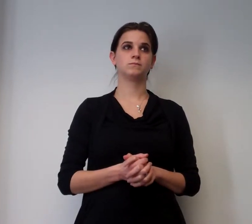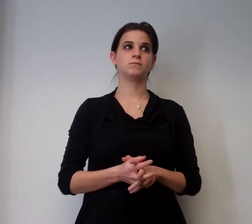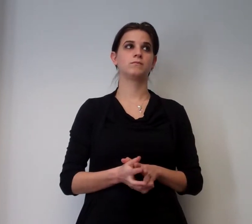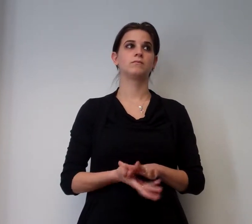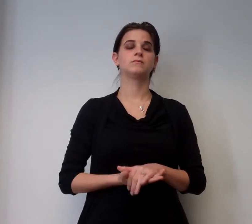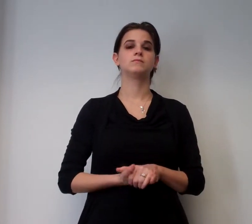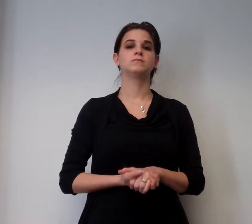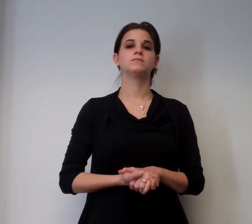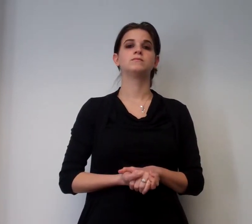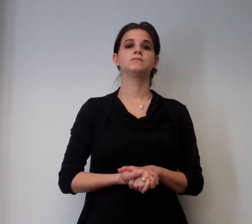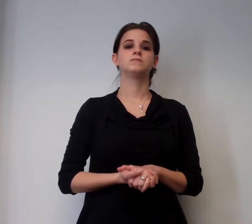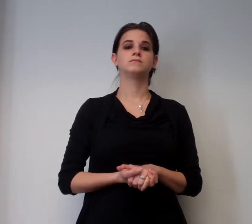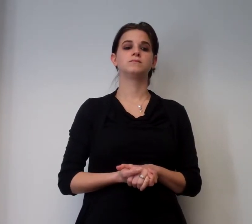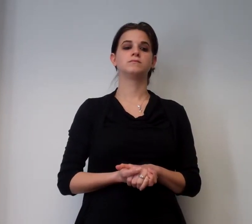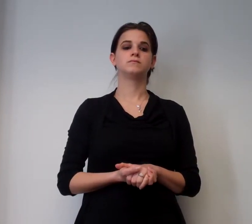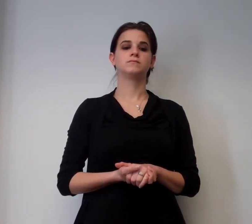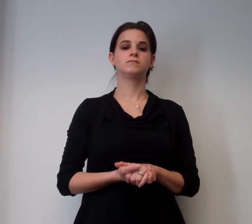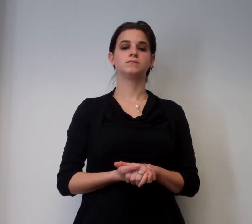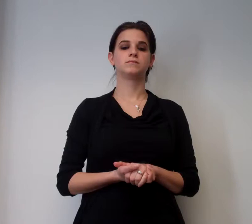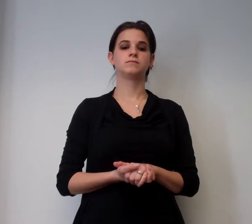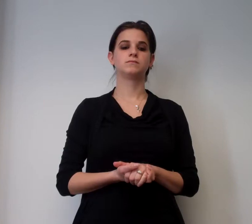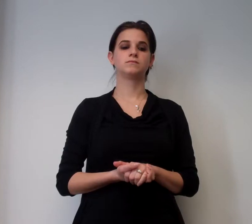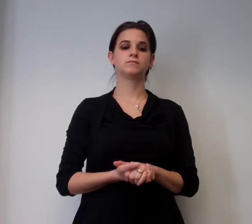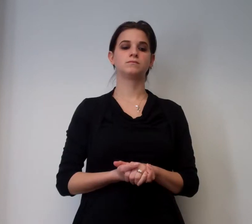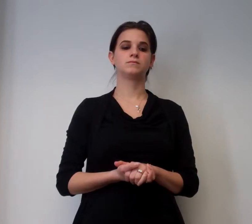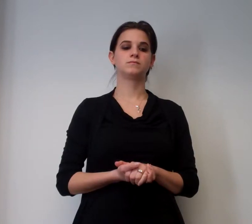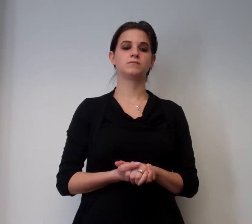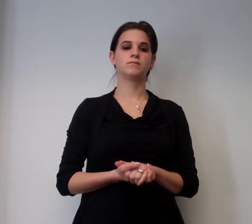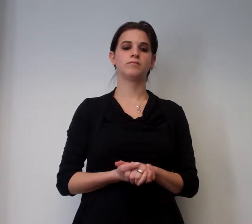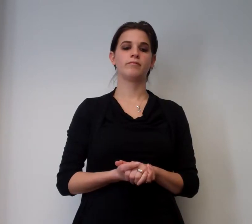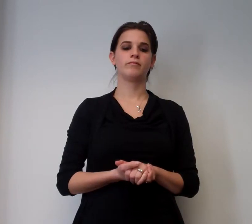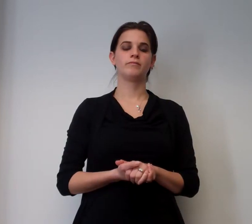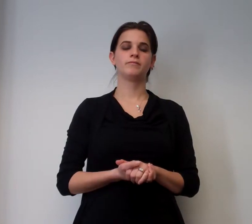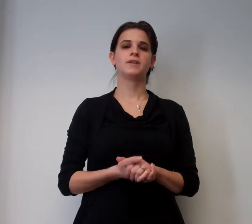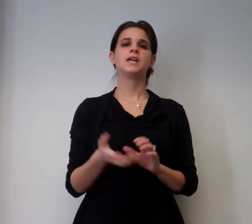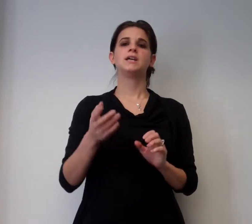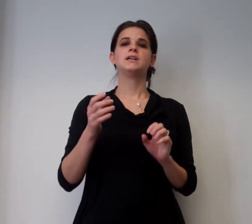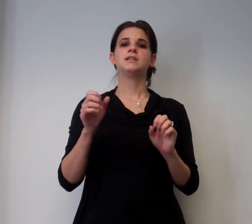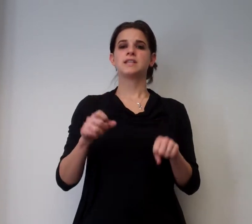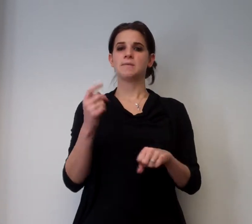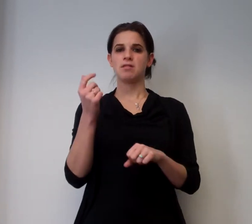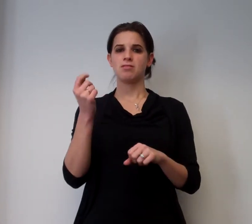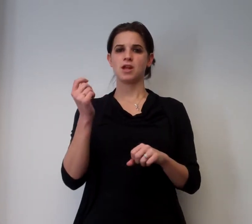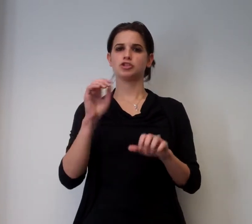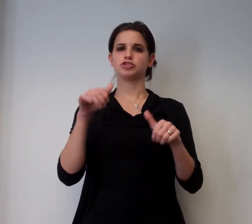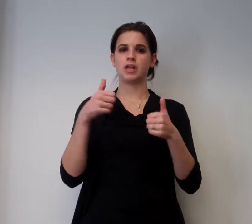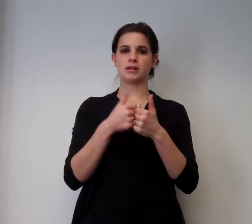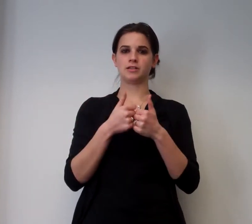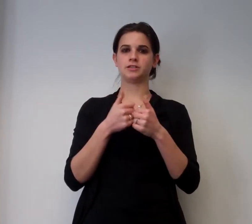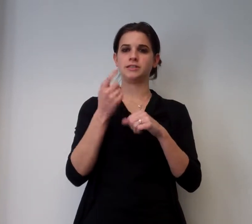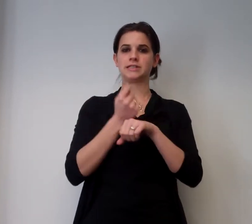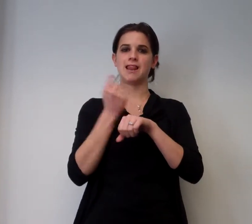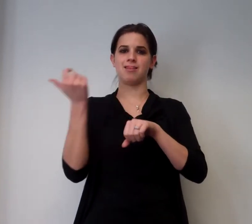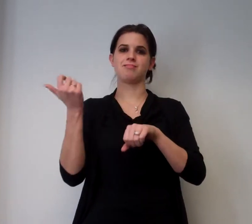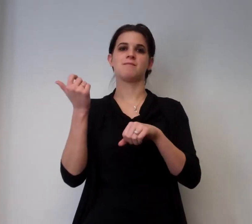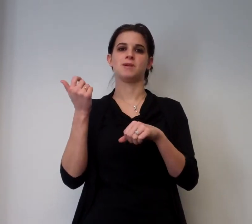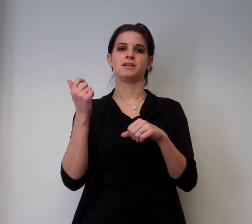A little bit harder to get rid of the discrimination, and that's what we're going to start talking about today. The civil rights movement was not just about